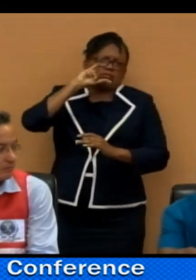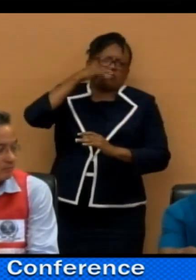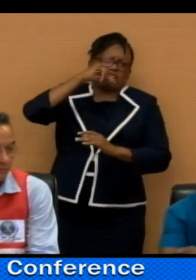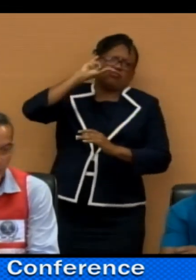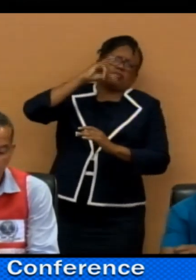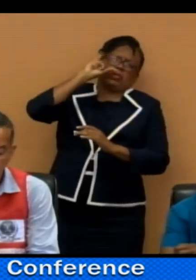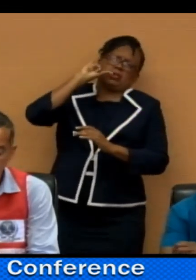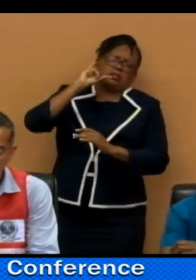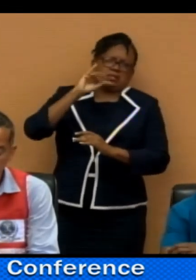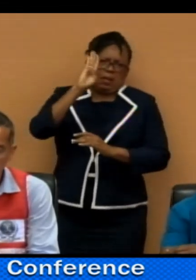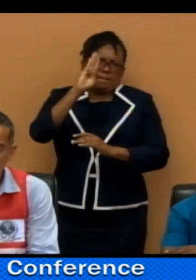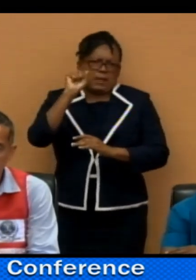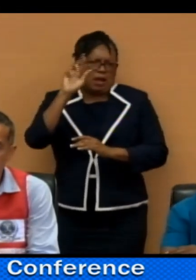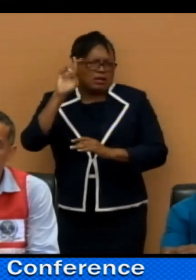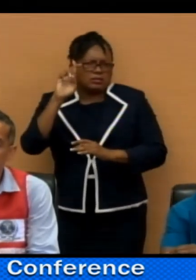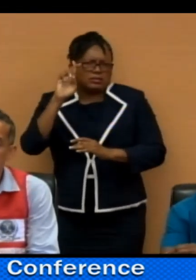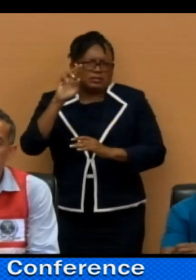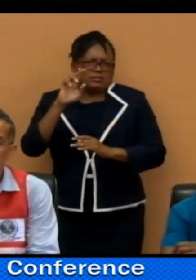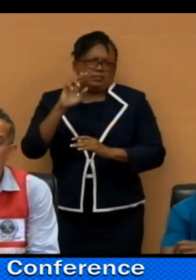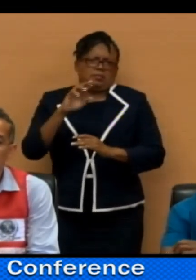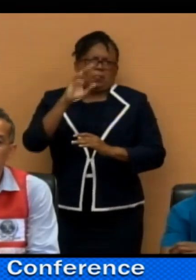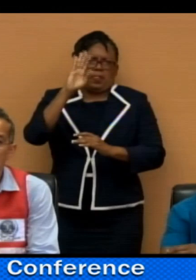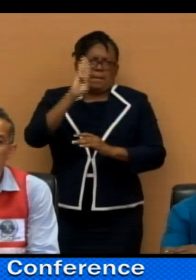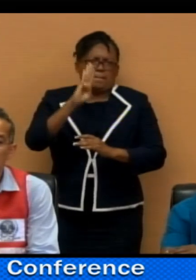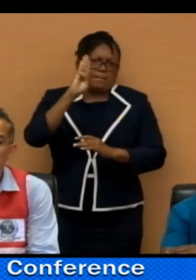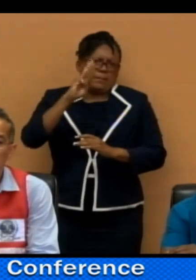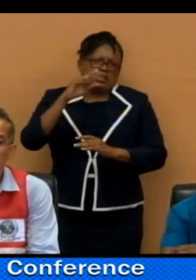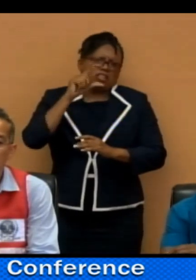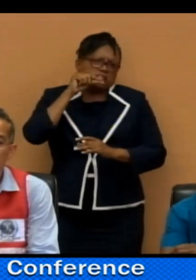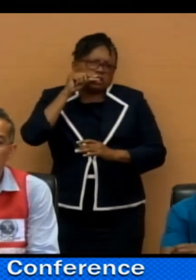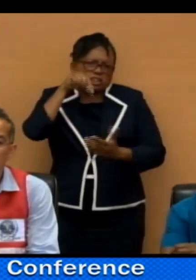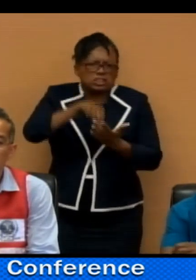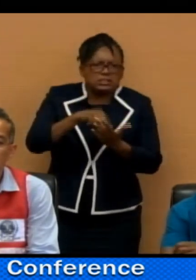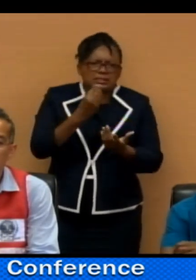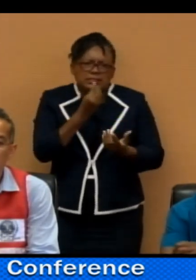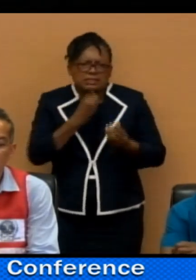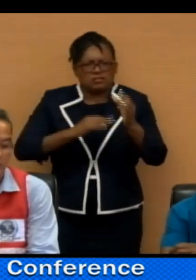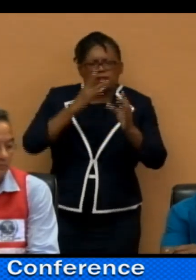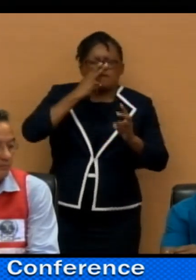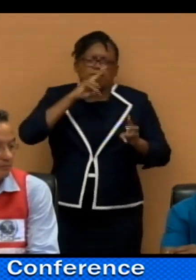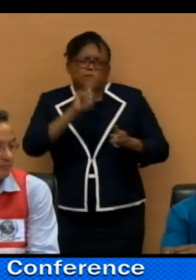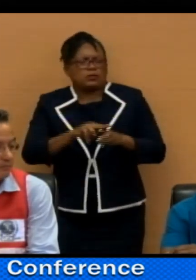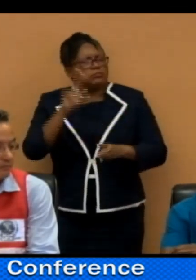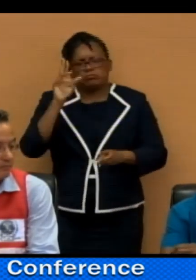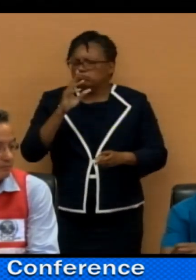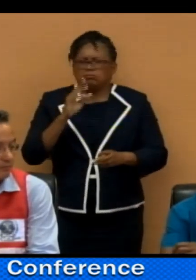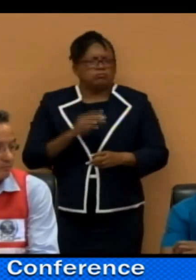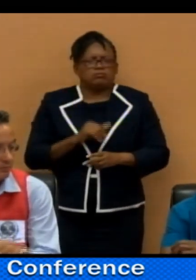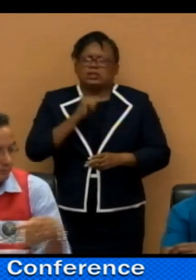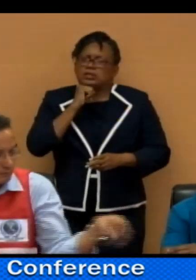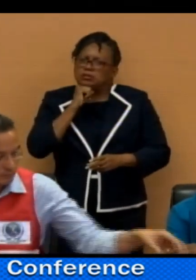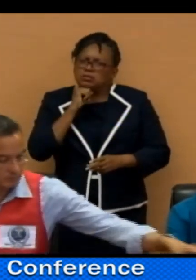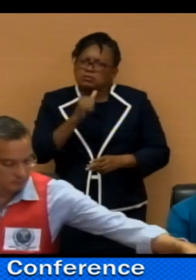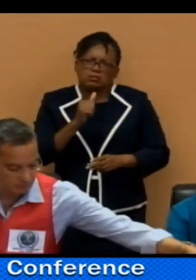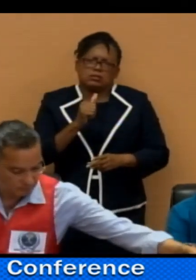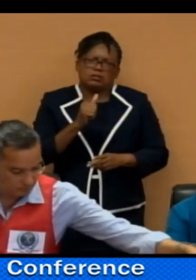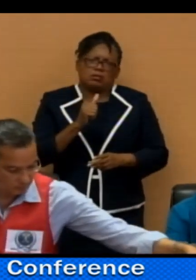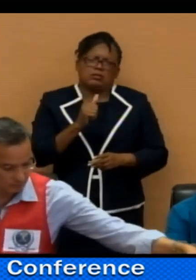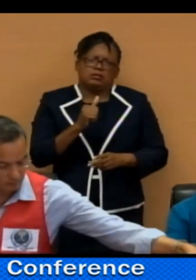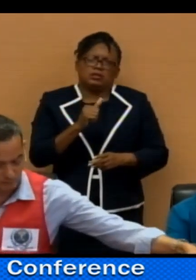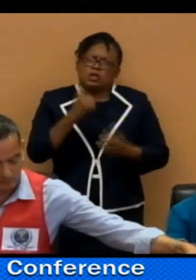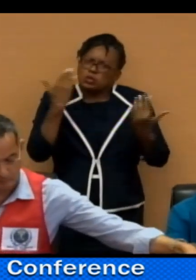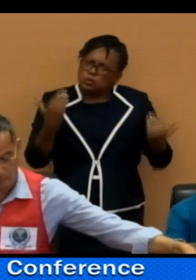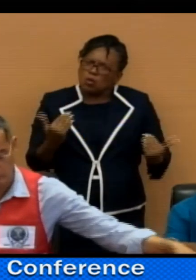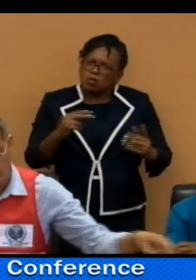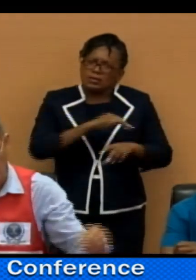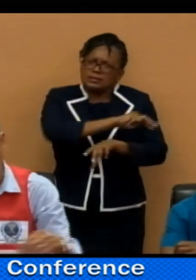a tent, around the barbecue stand, and just having fun. Colleagues, these are not simple times. And as a